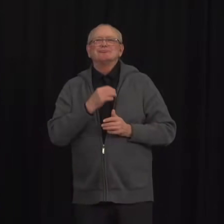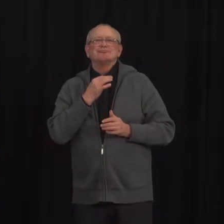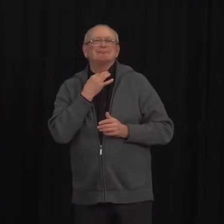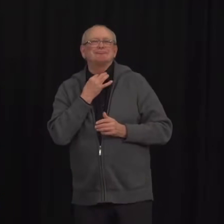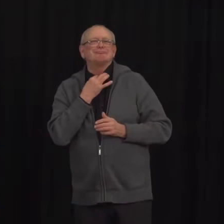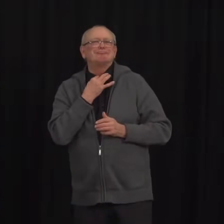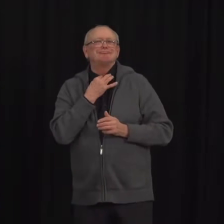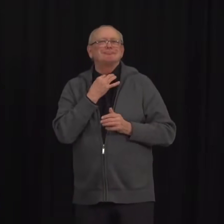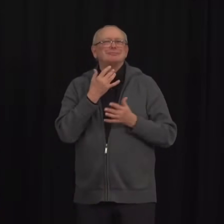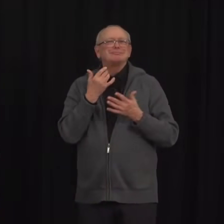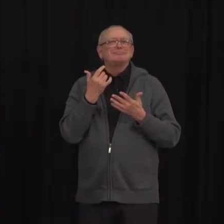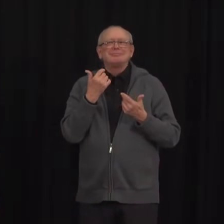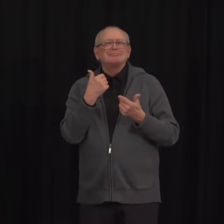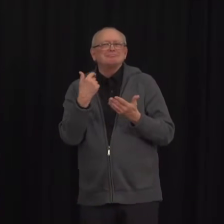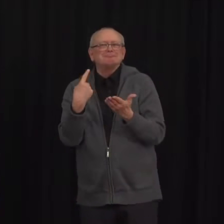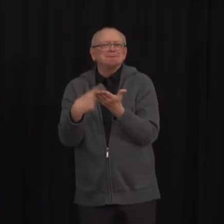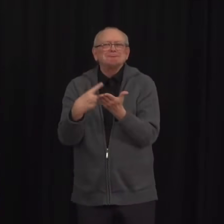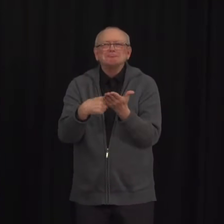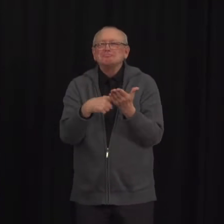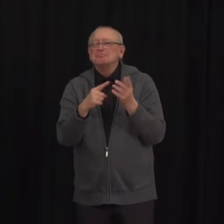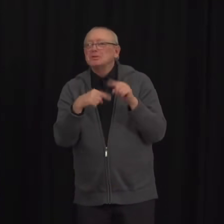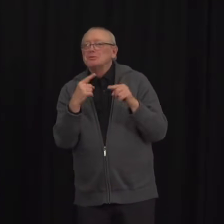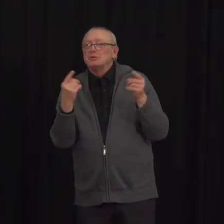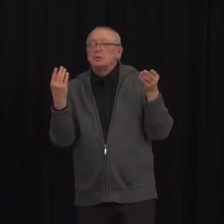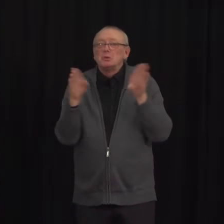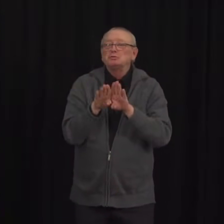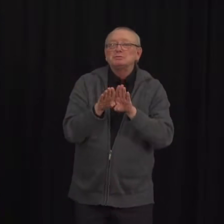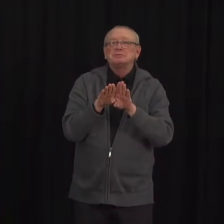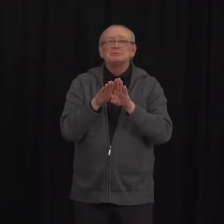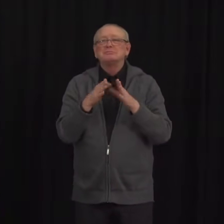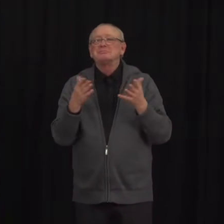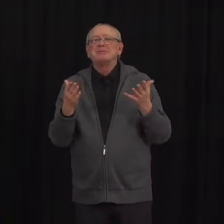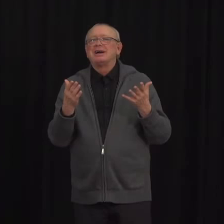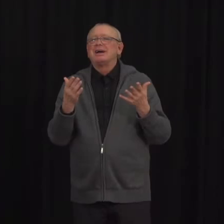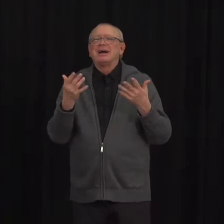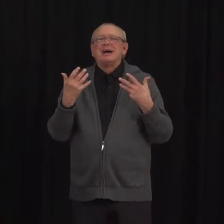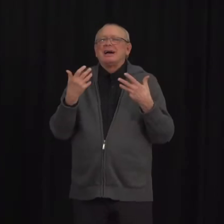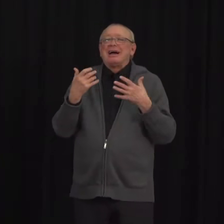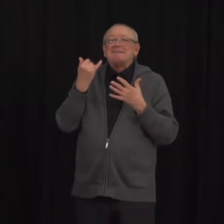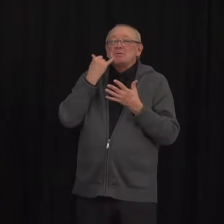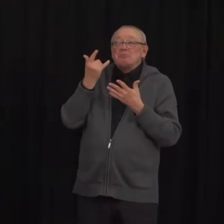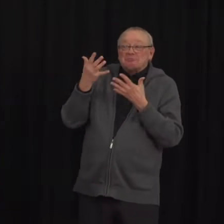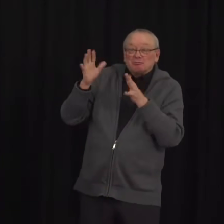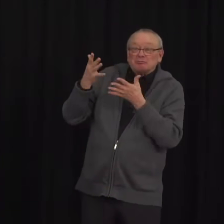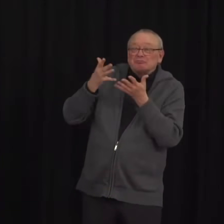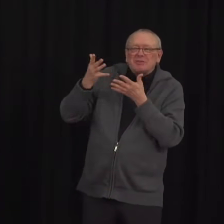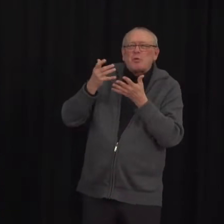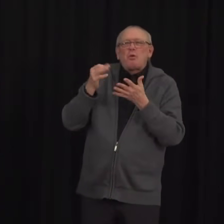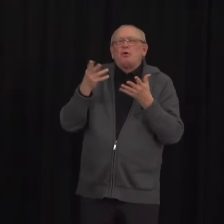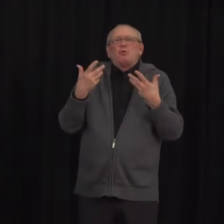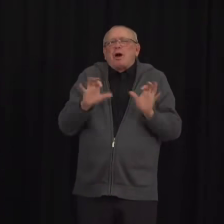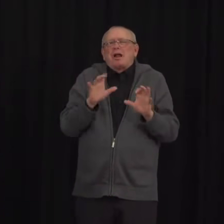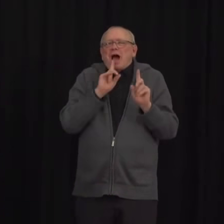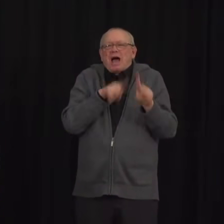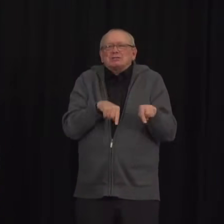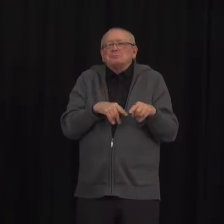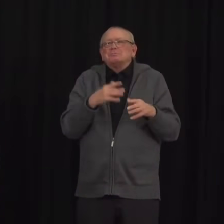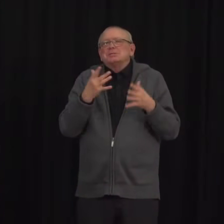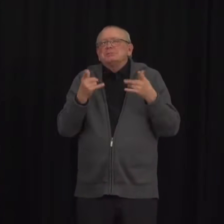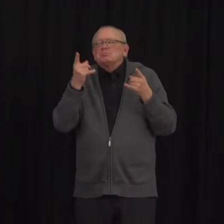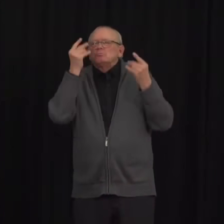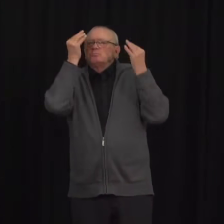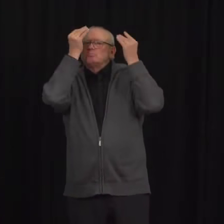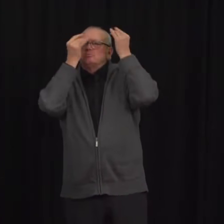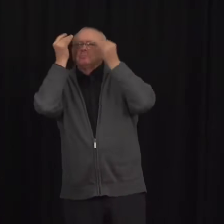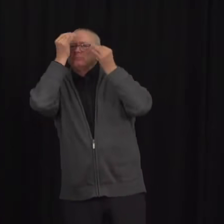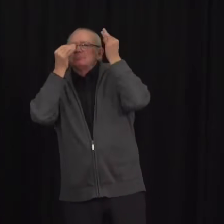yet in public health, and if you don't want to go that far, would you consider a mask mandate for the